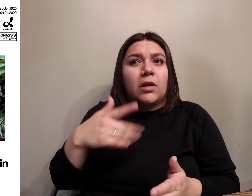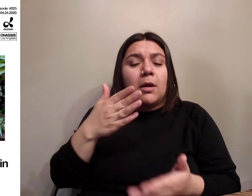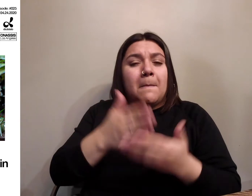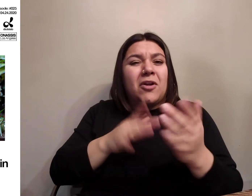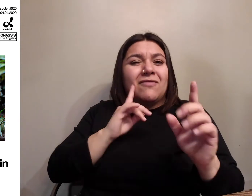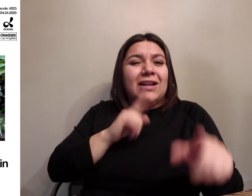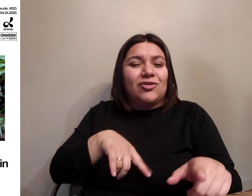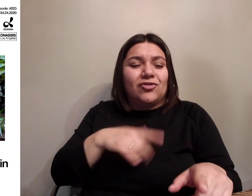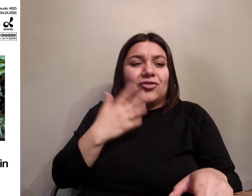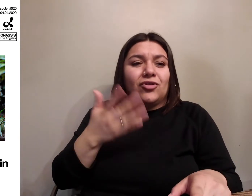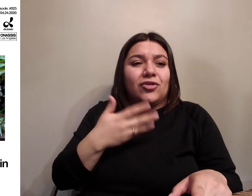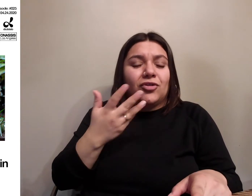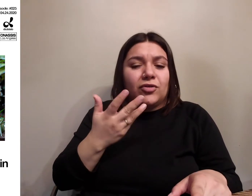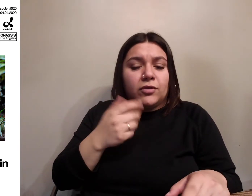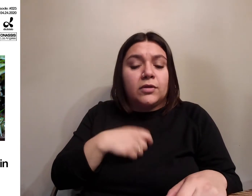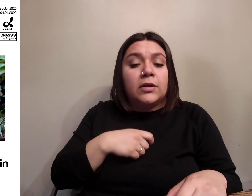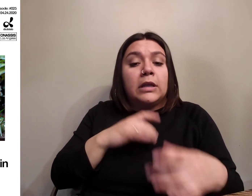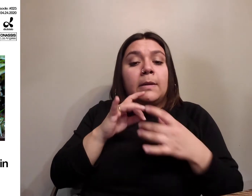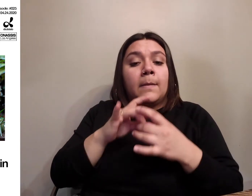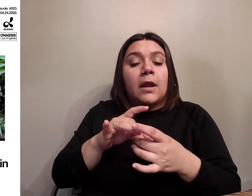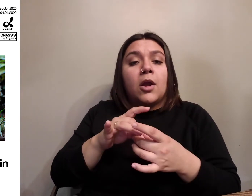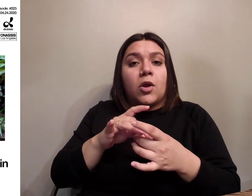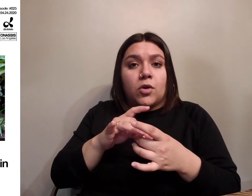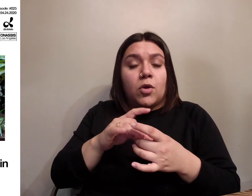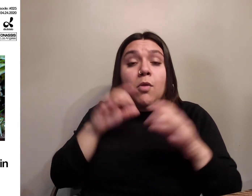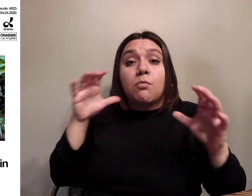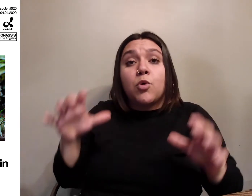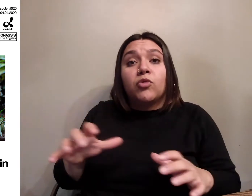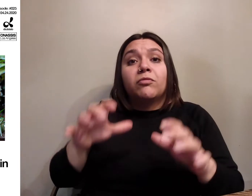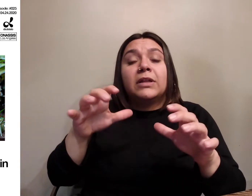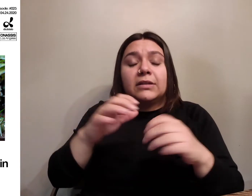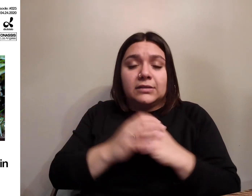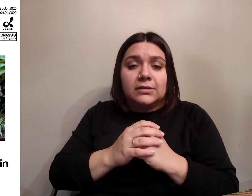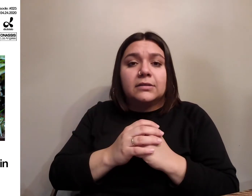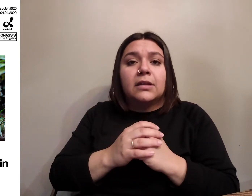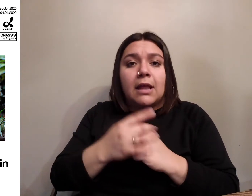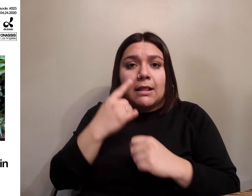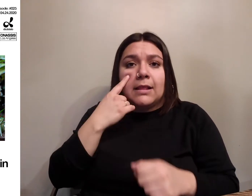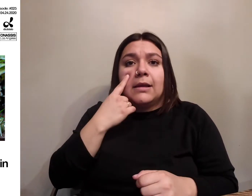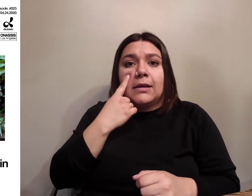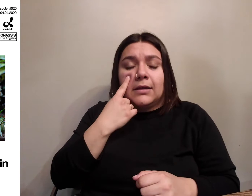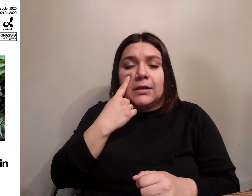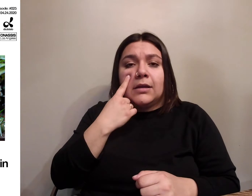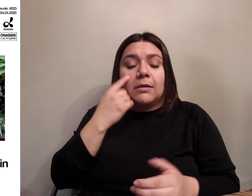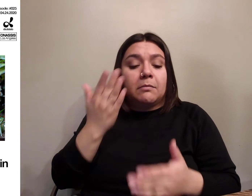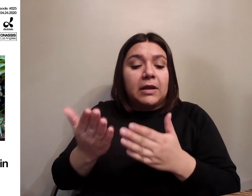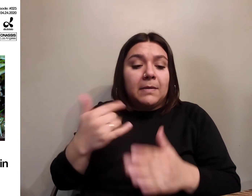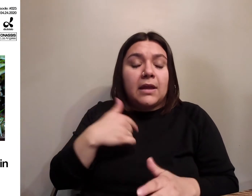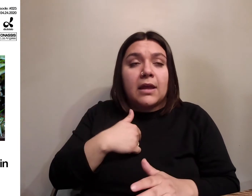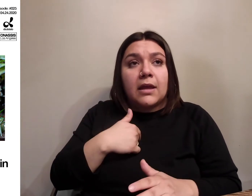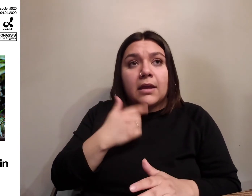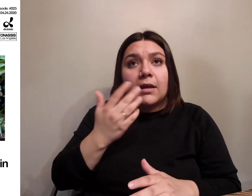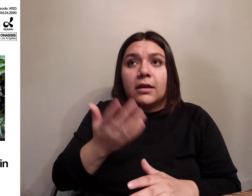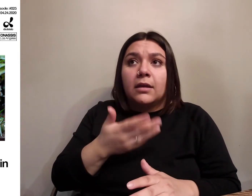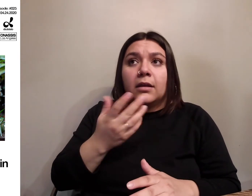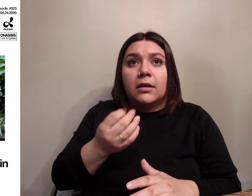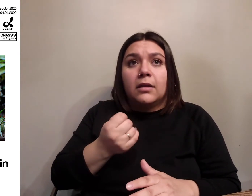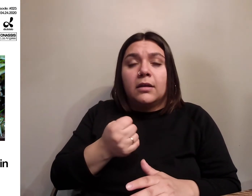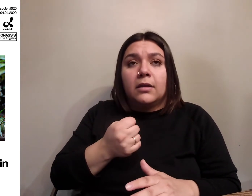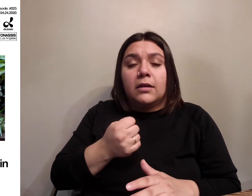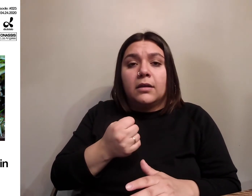know. And this was a house in which there was a lot of tobacco smoke, Gauloise, people smoking, talking about